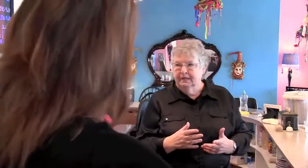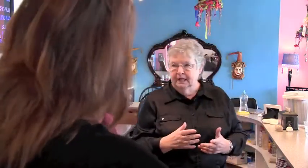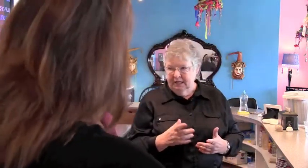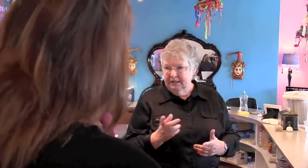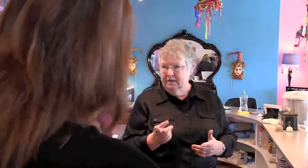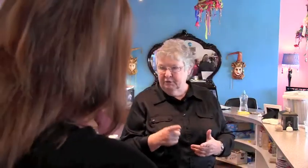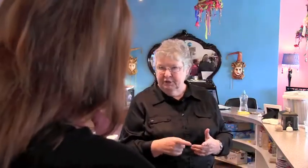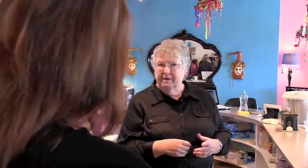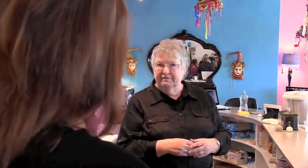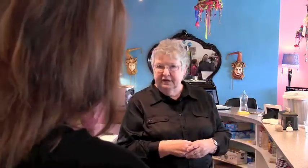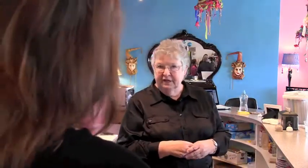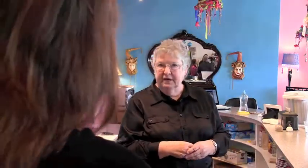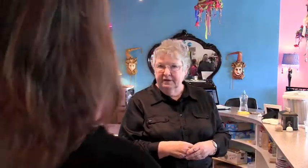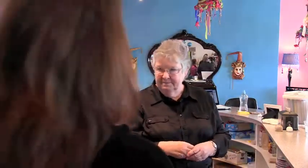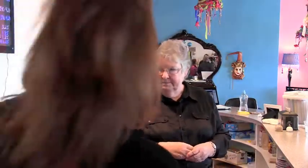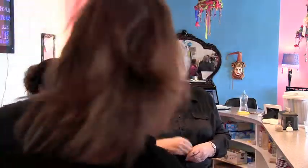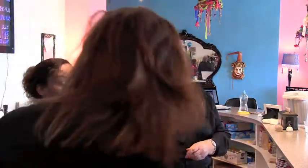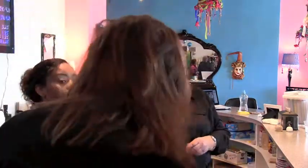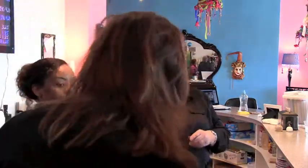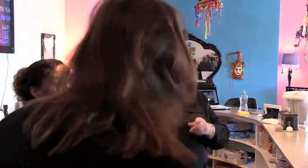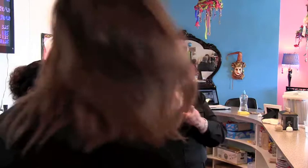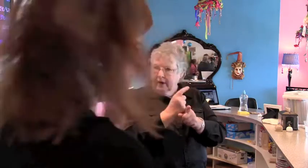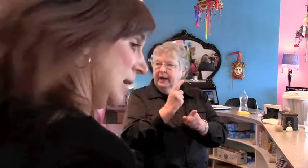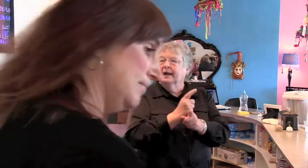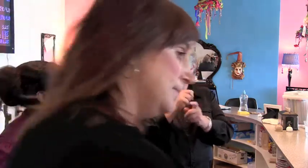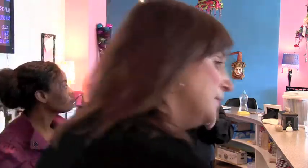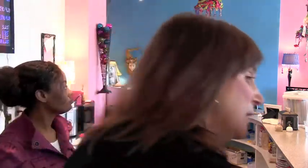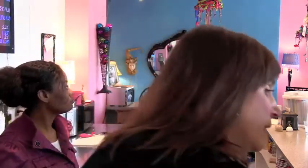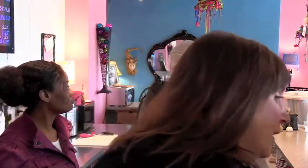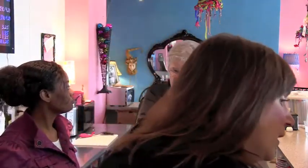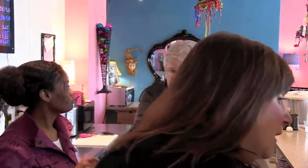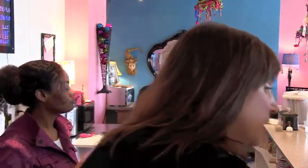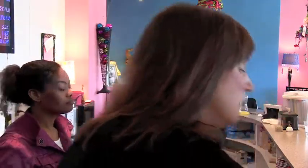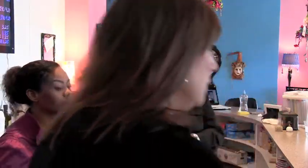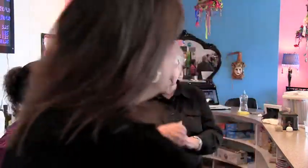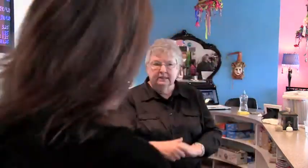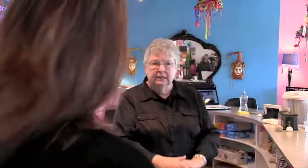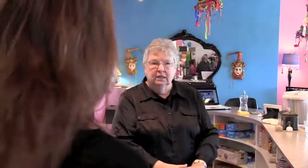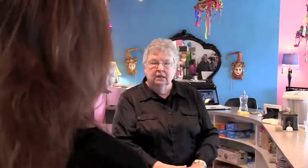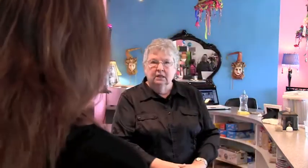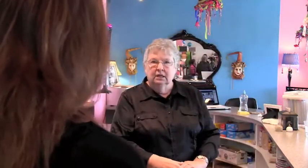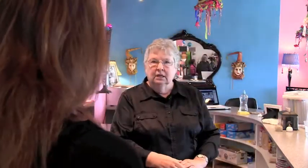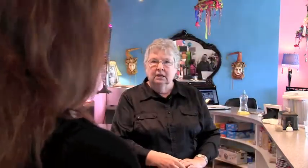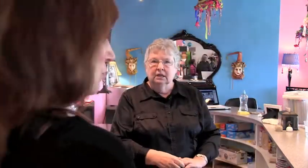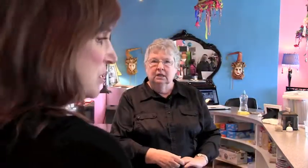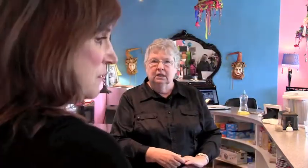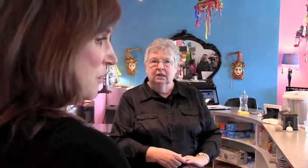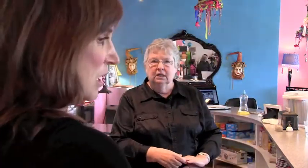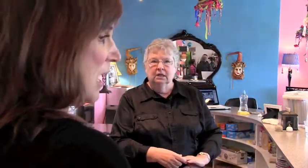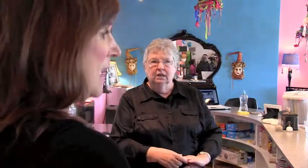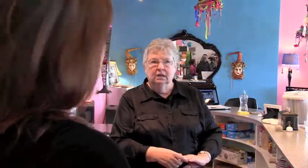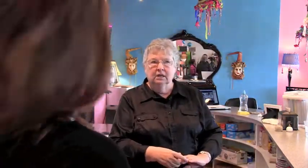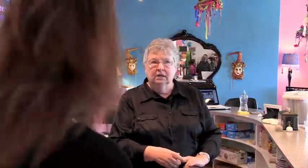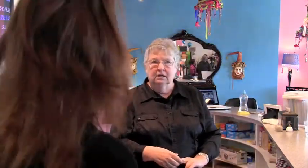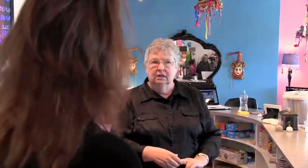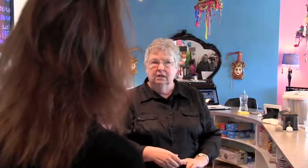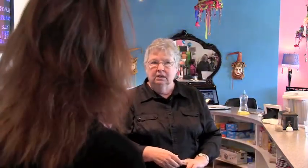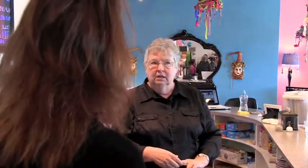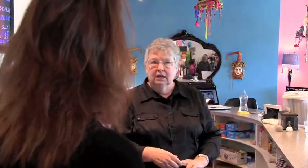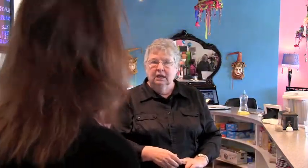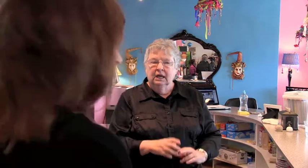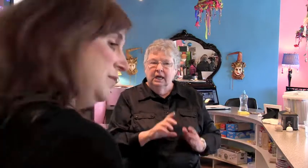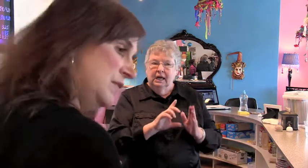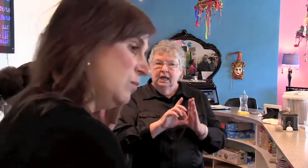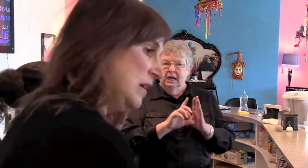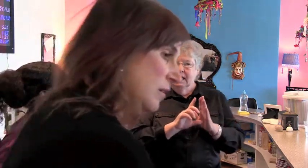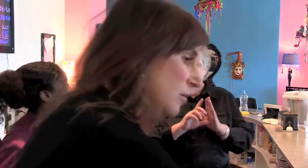And they ask. And then put the muffin in there? Exactly, yep. And later on I can show you the different kinds of muffins